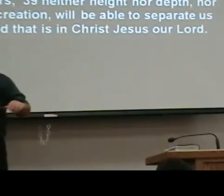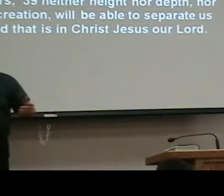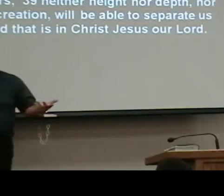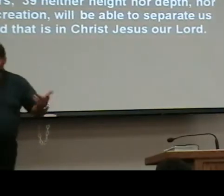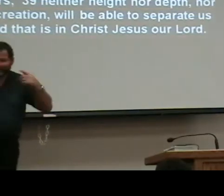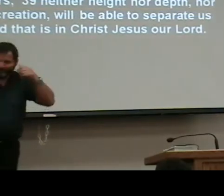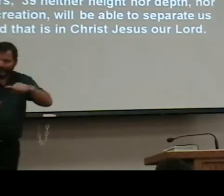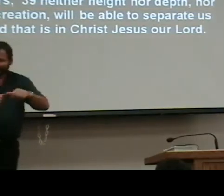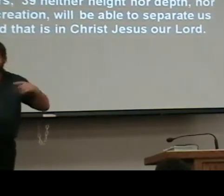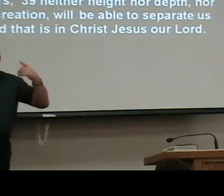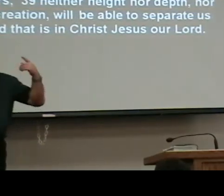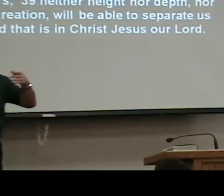We have that.